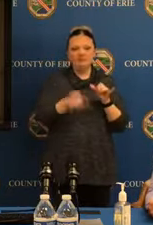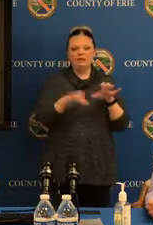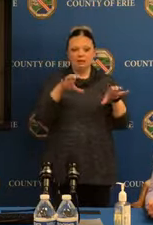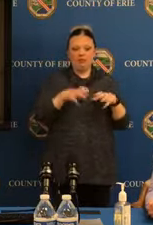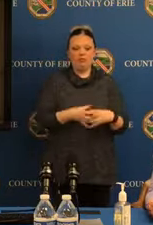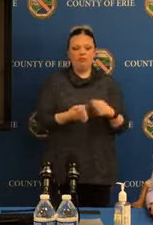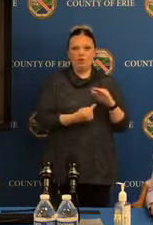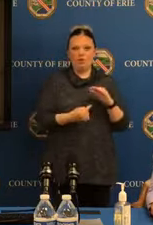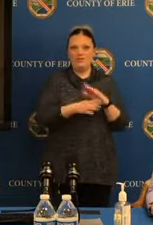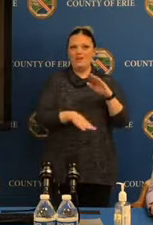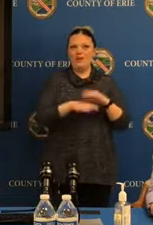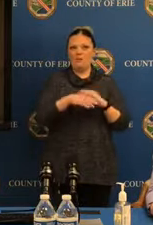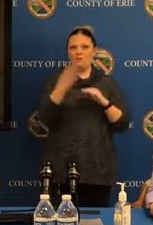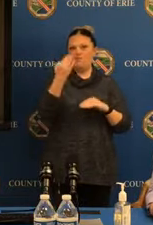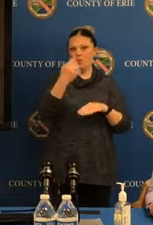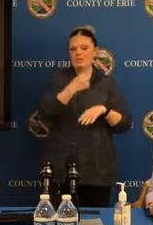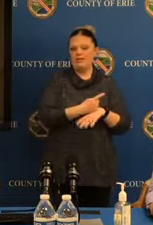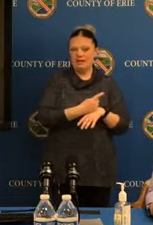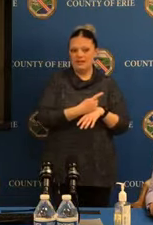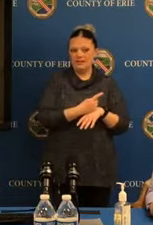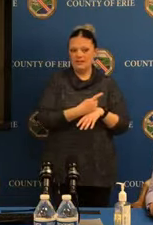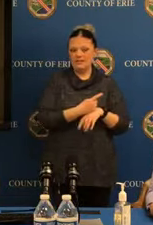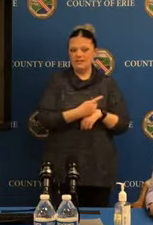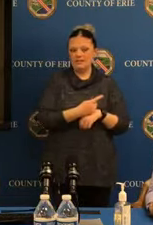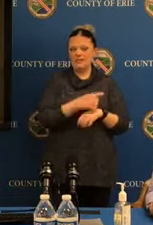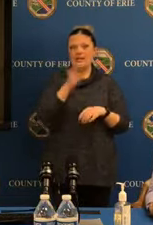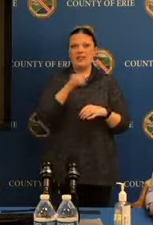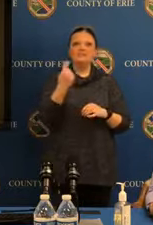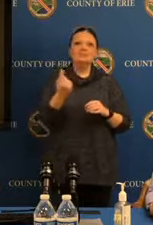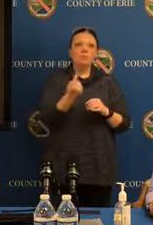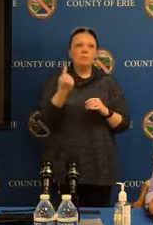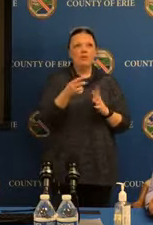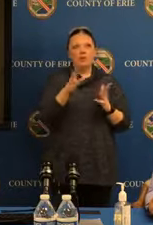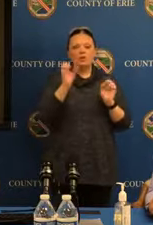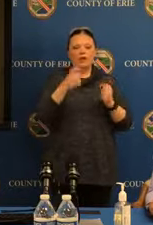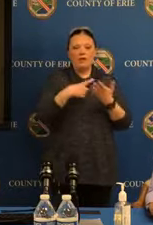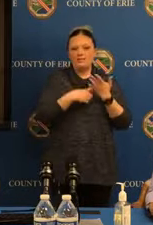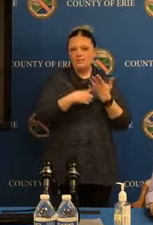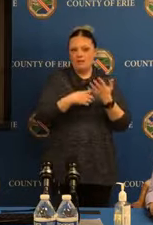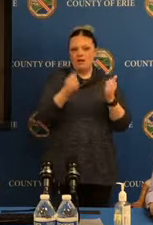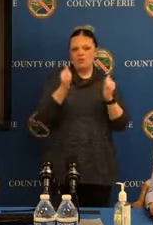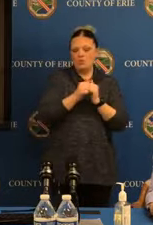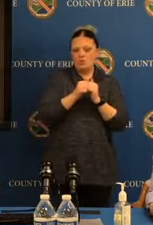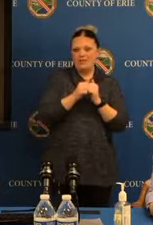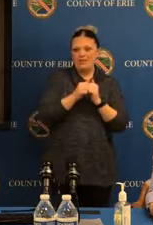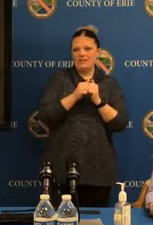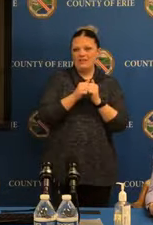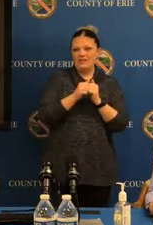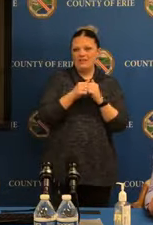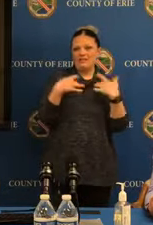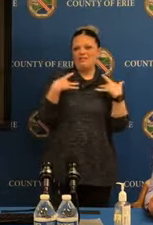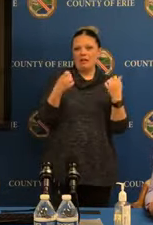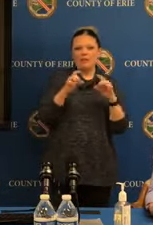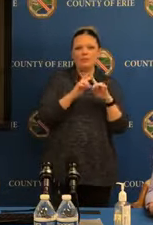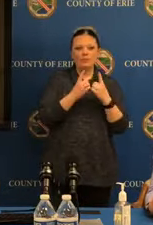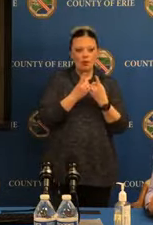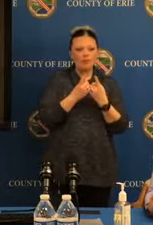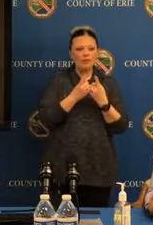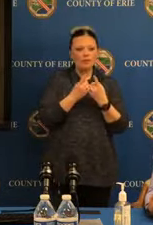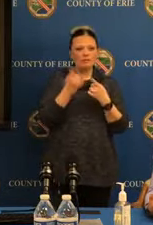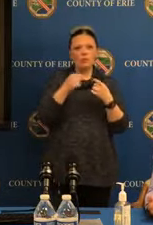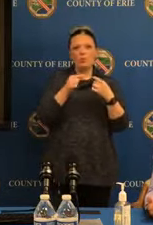up to 14 days. So that's something that they can discuss with the health department when